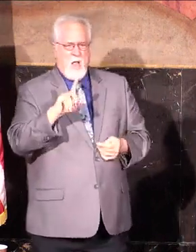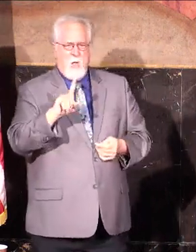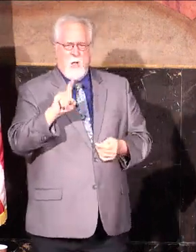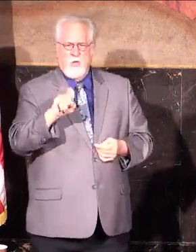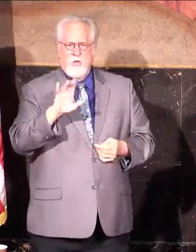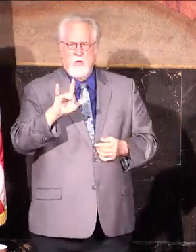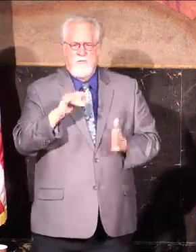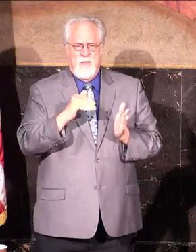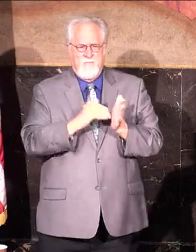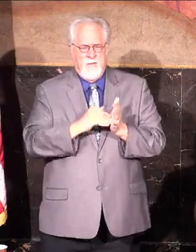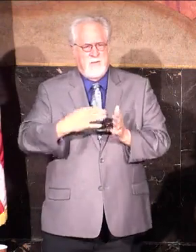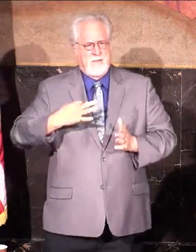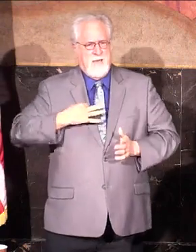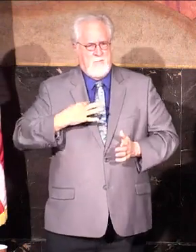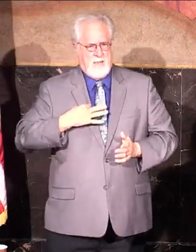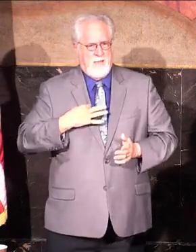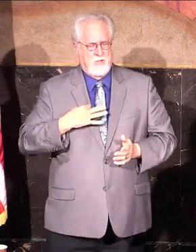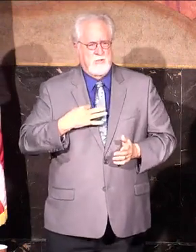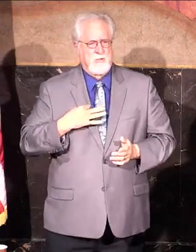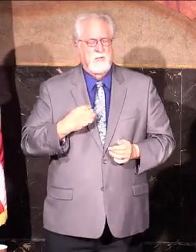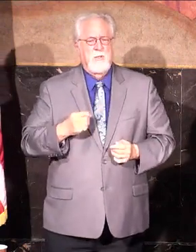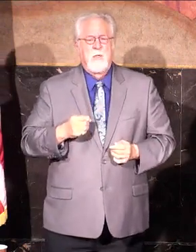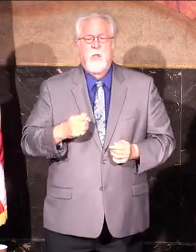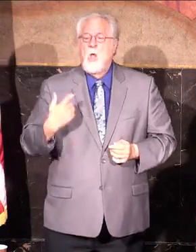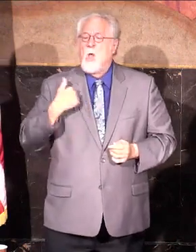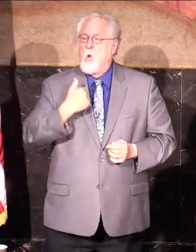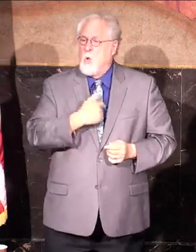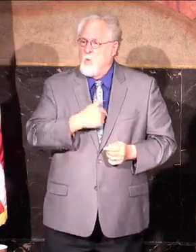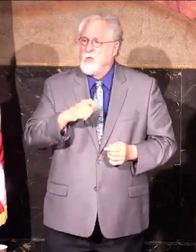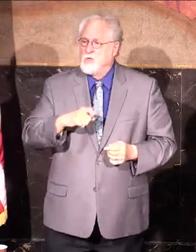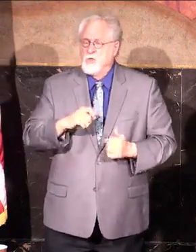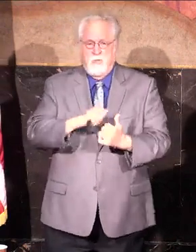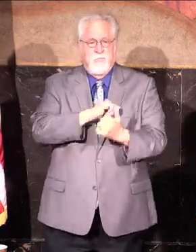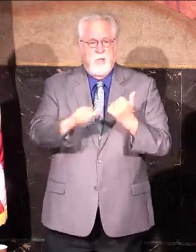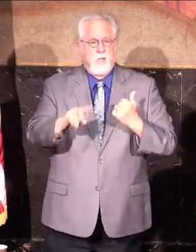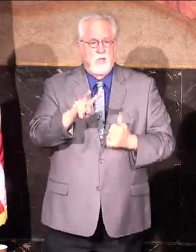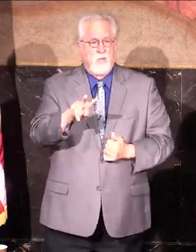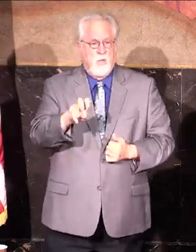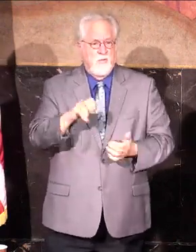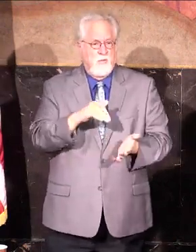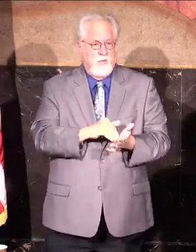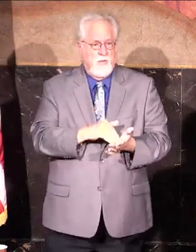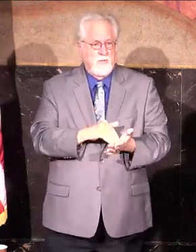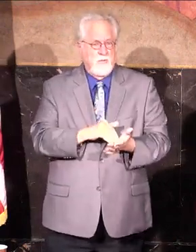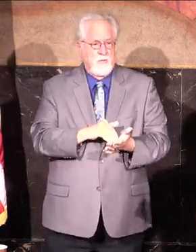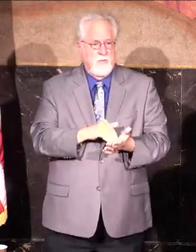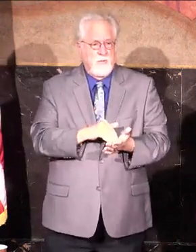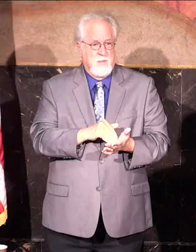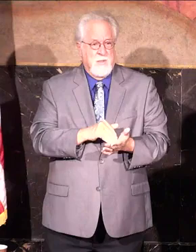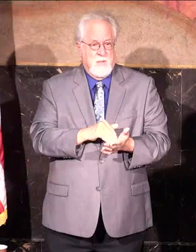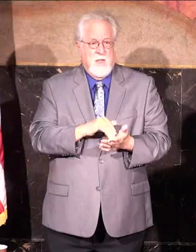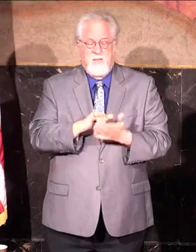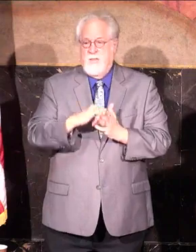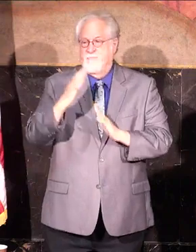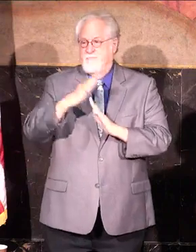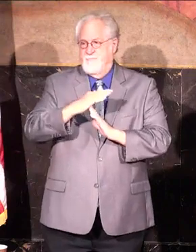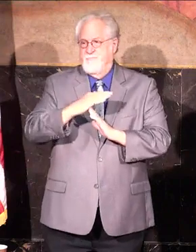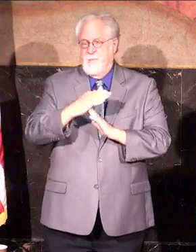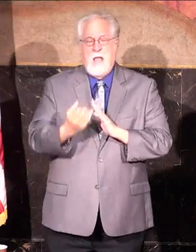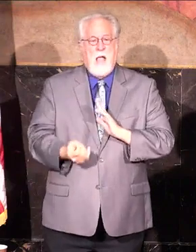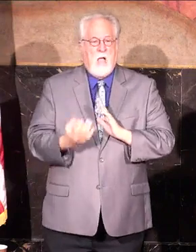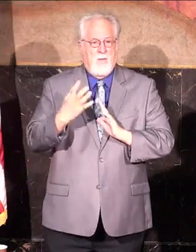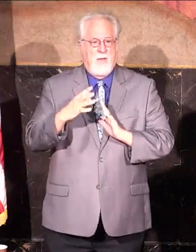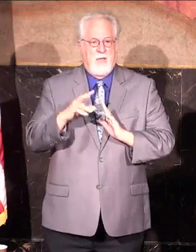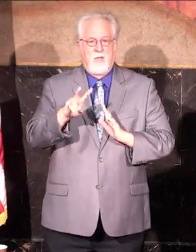125,000 applications. We should surpass the 200,000, and that's the cap on how many of